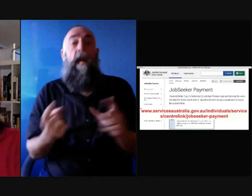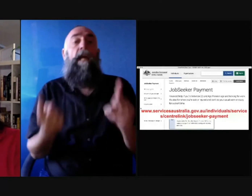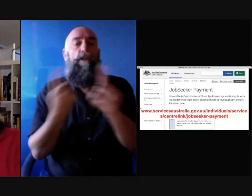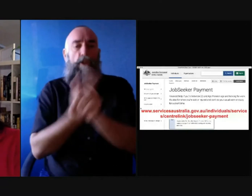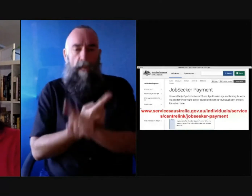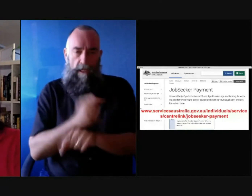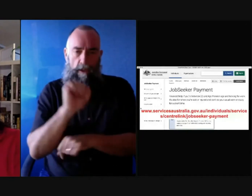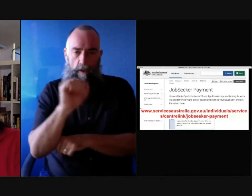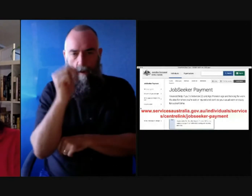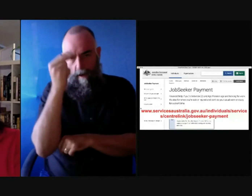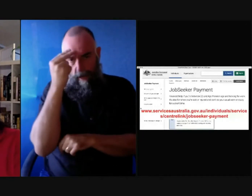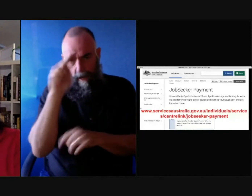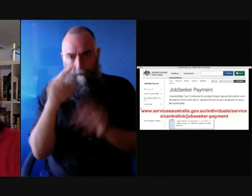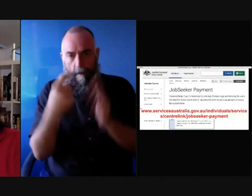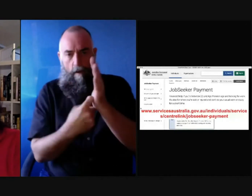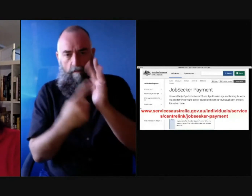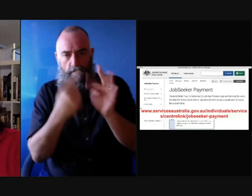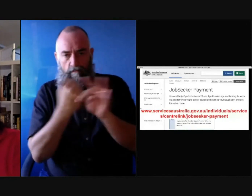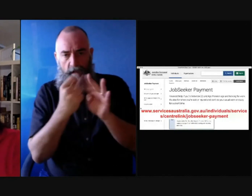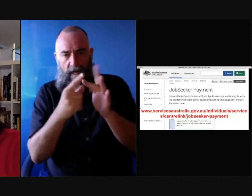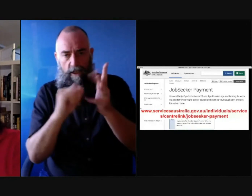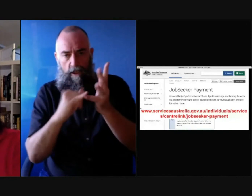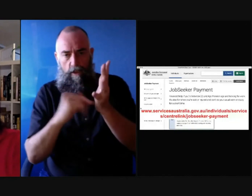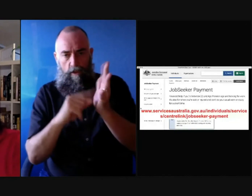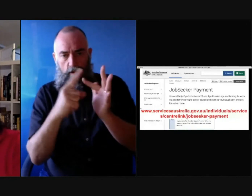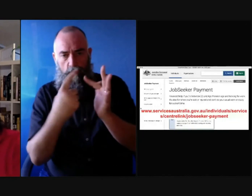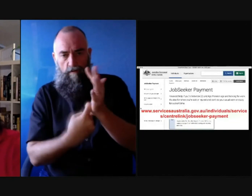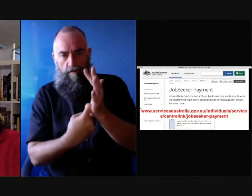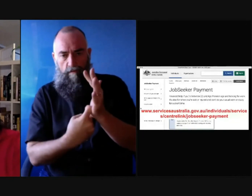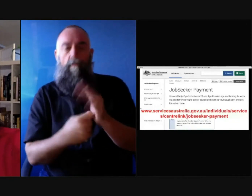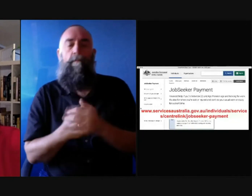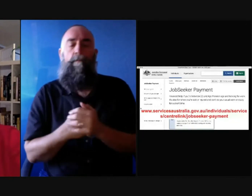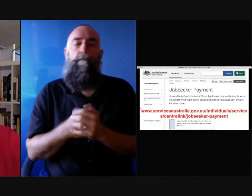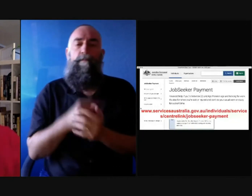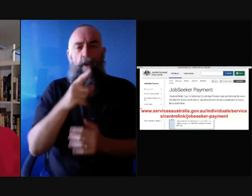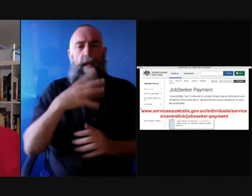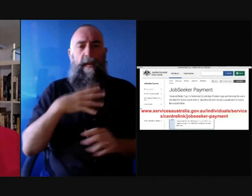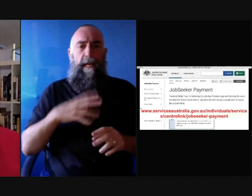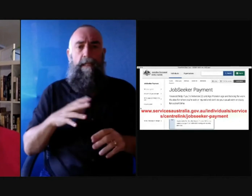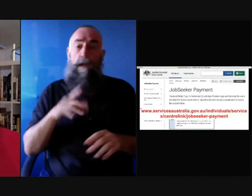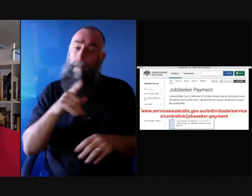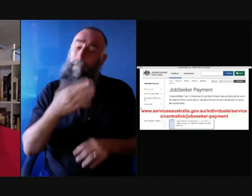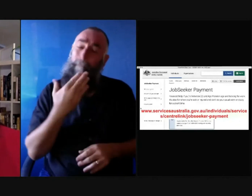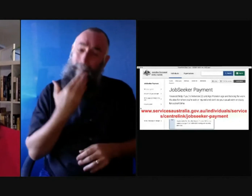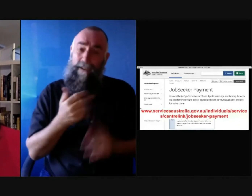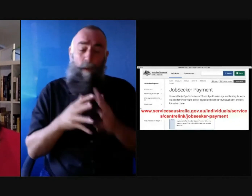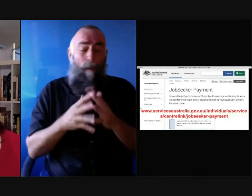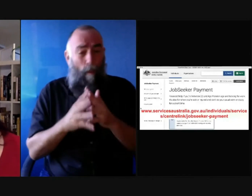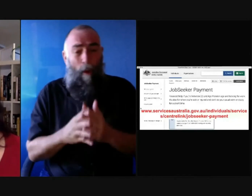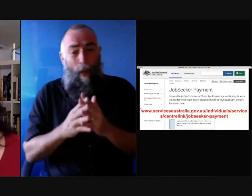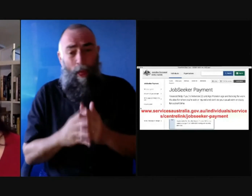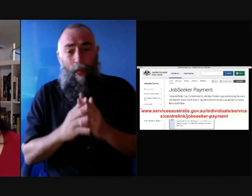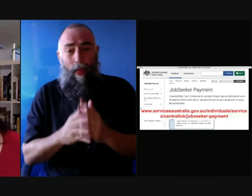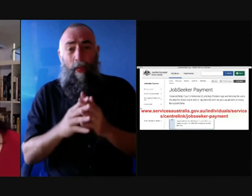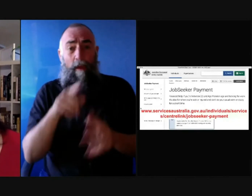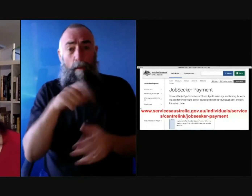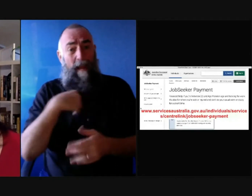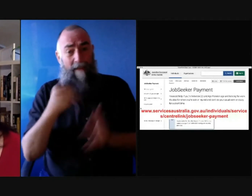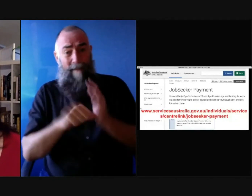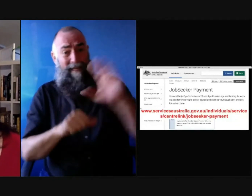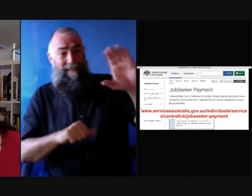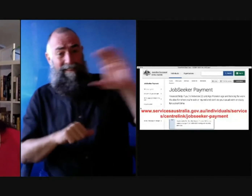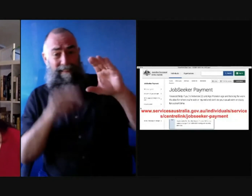that's a nightmare proposition, but it's really important to take advantage of these supports while they are